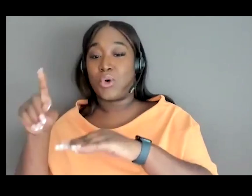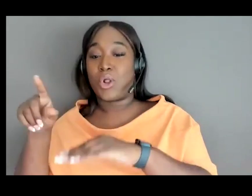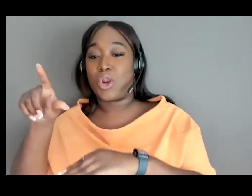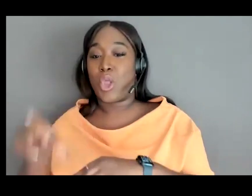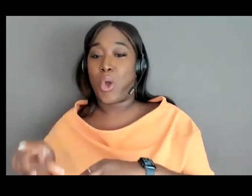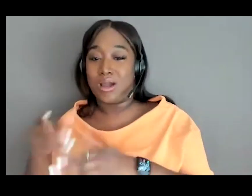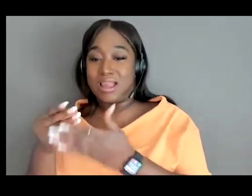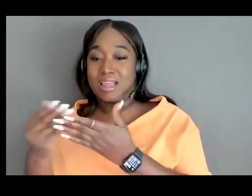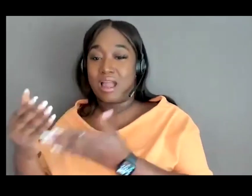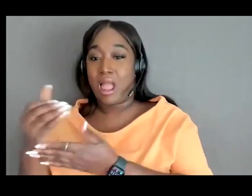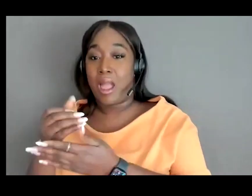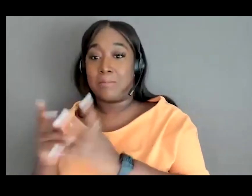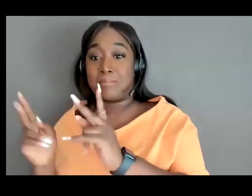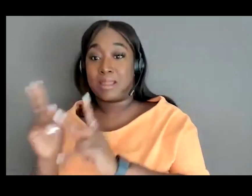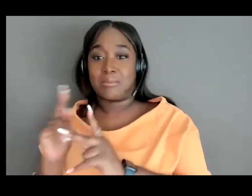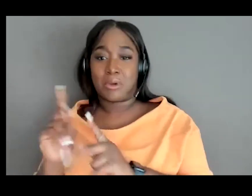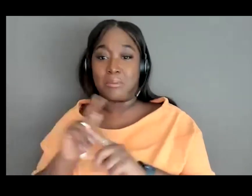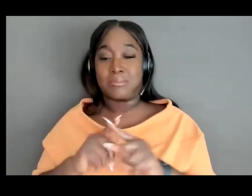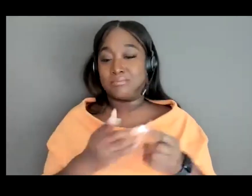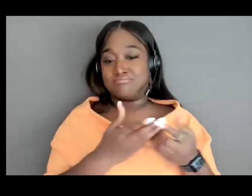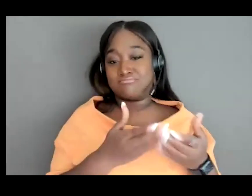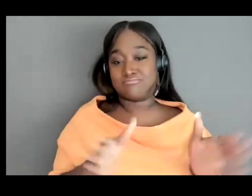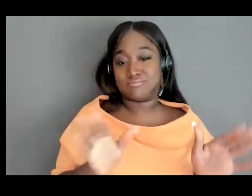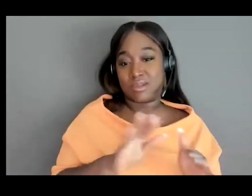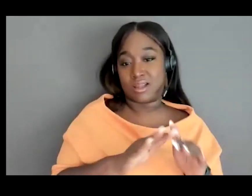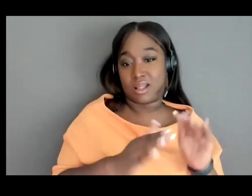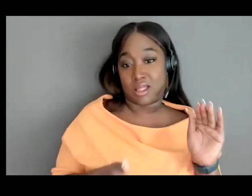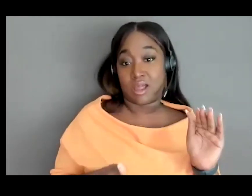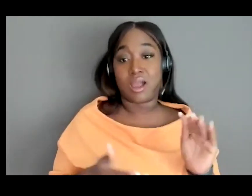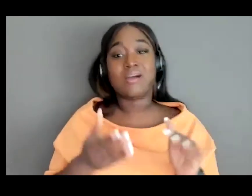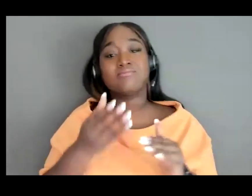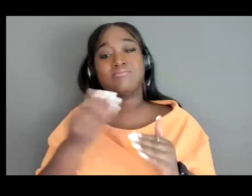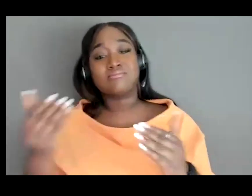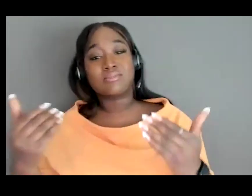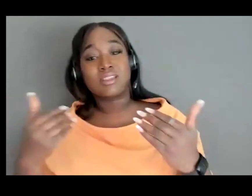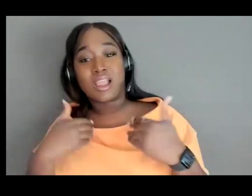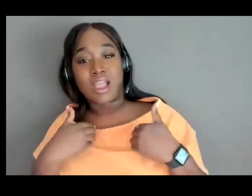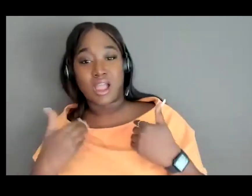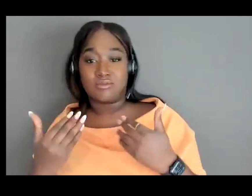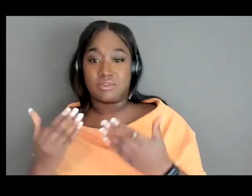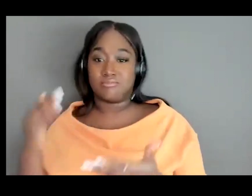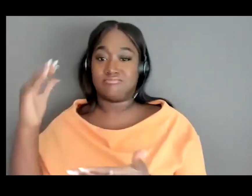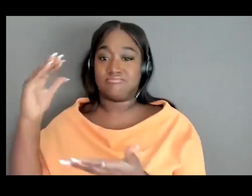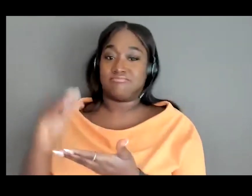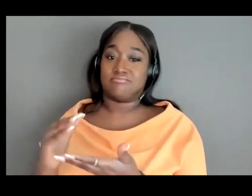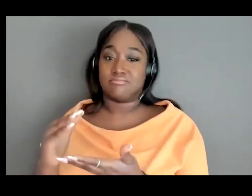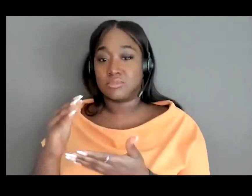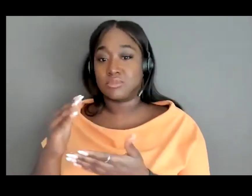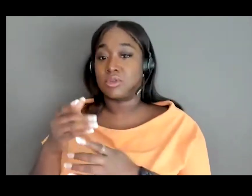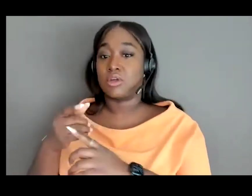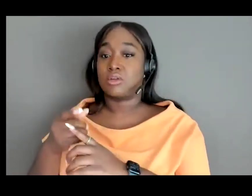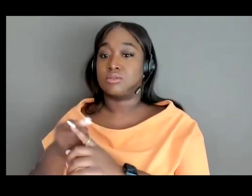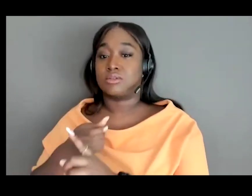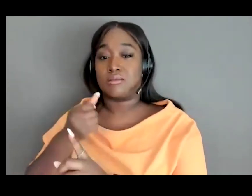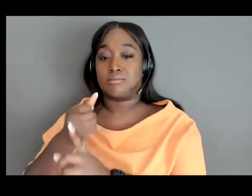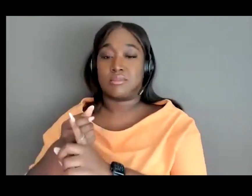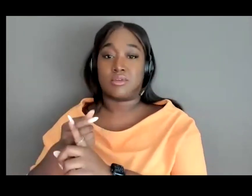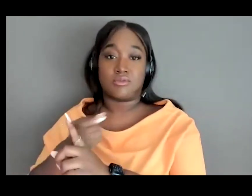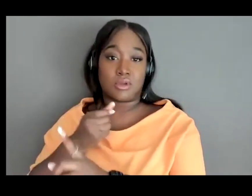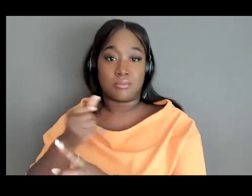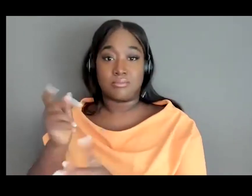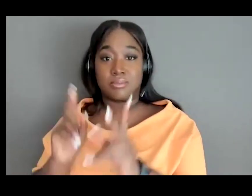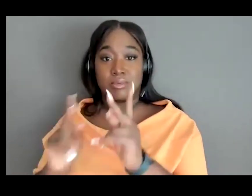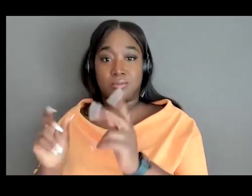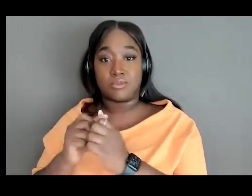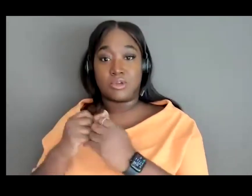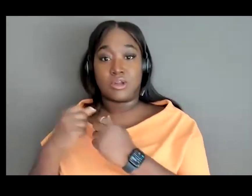there's a substantial reduction in the percent of overall access value that comes from cars, and a substantial increase in the percent that comes from